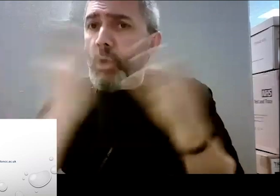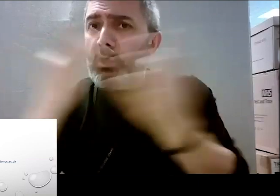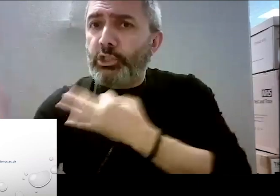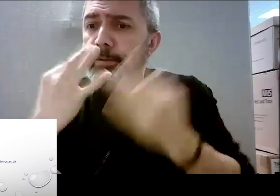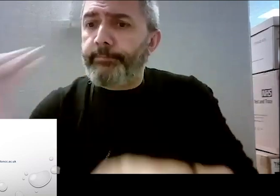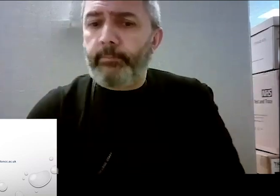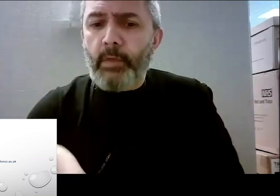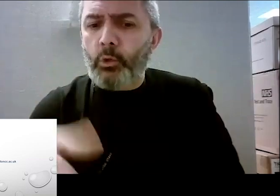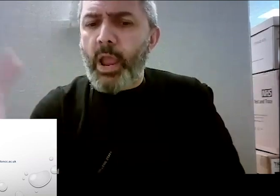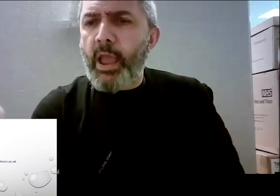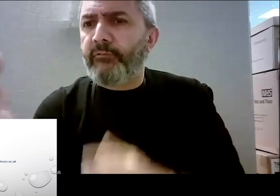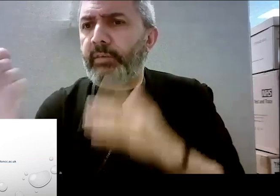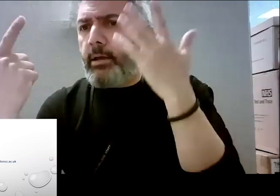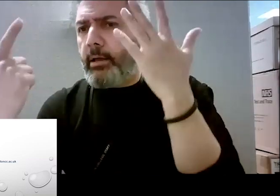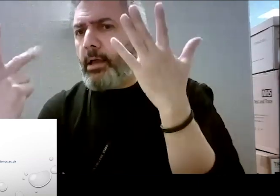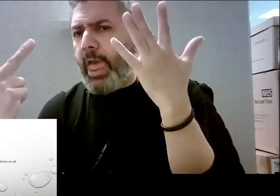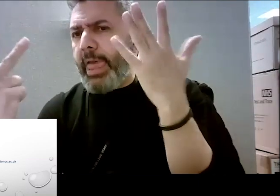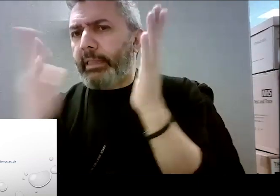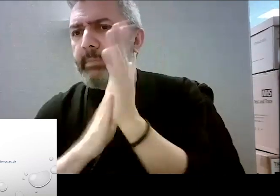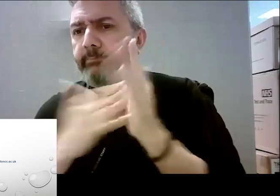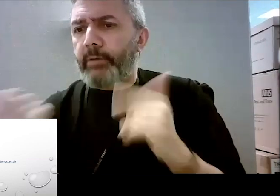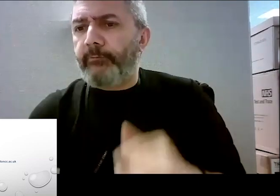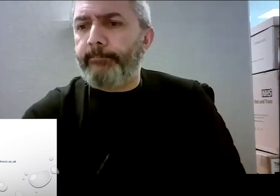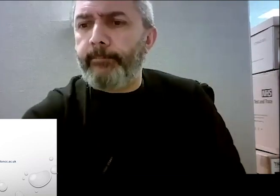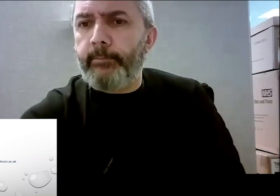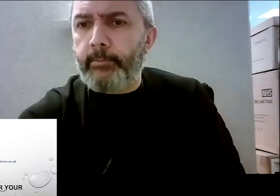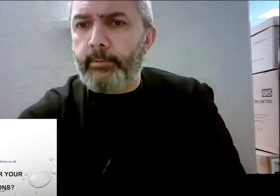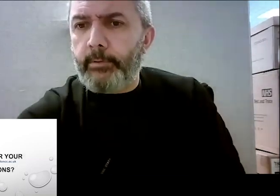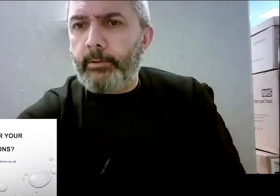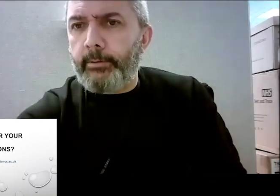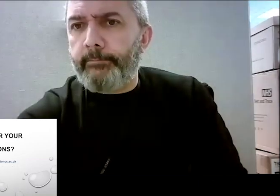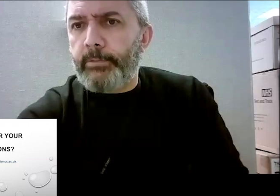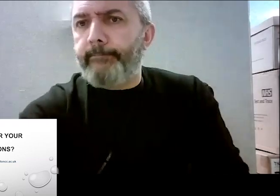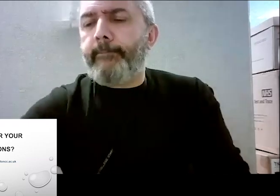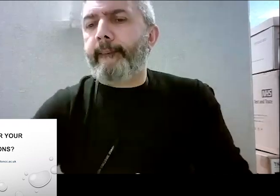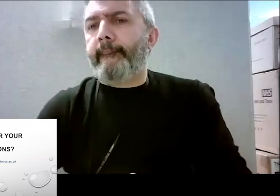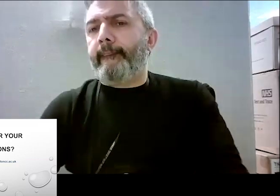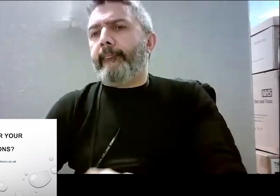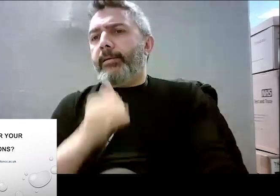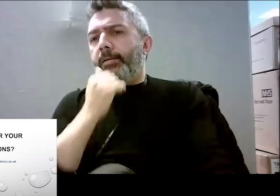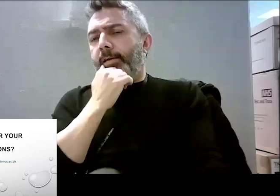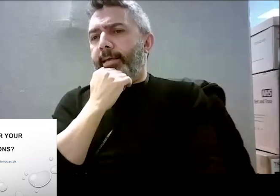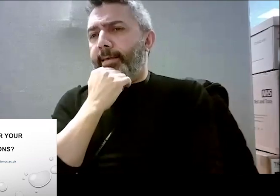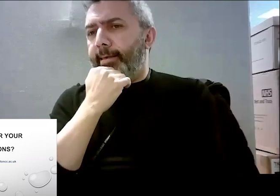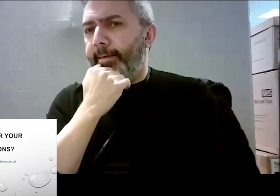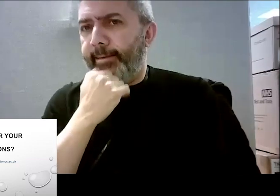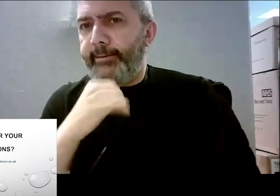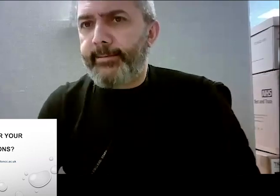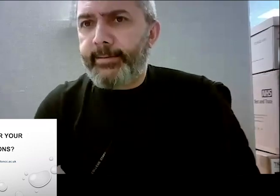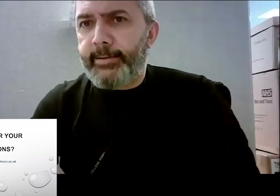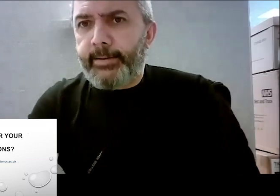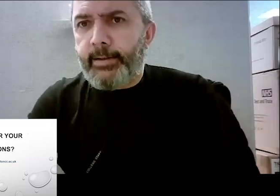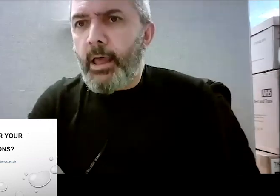of sign language. So I know we've got about 8 minutes left, so if anybody's got any questions.